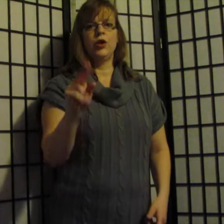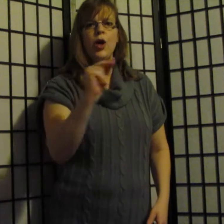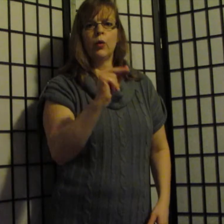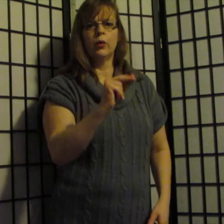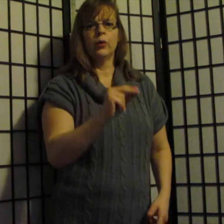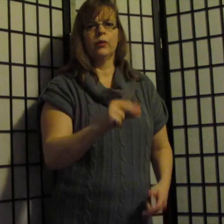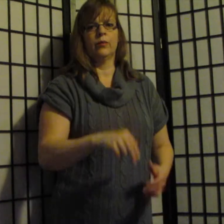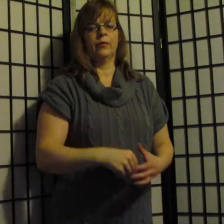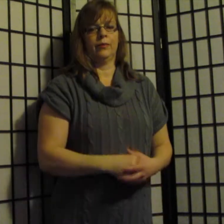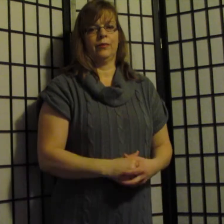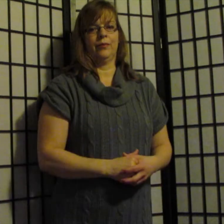No.